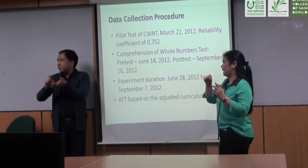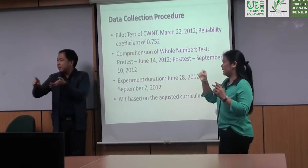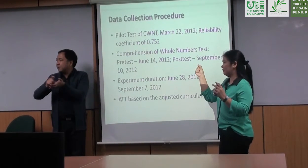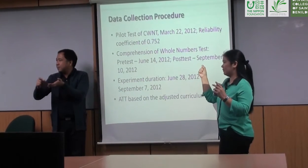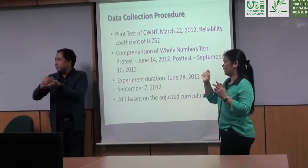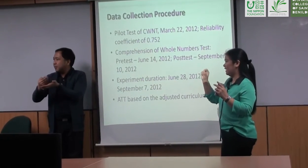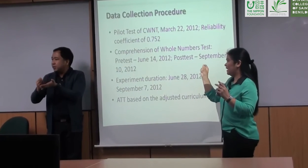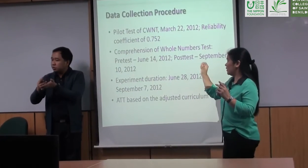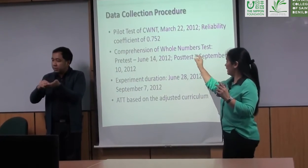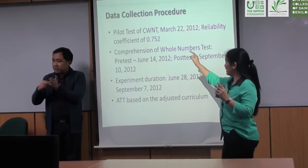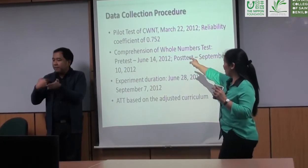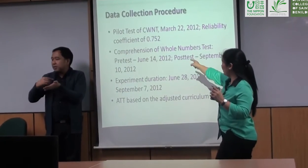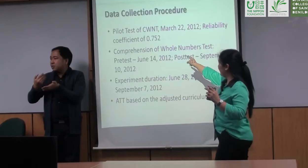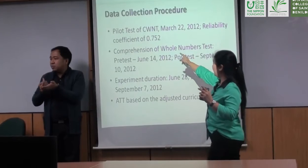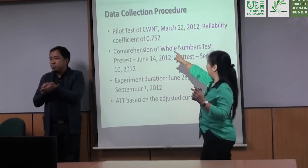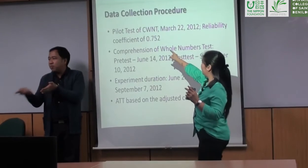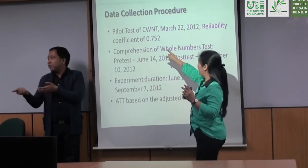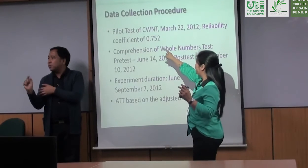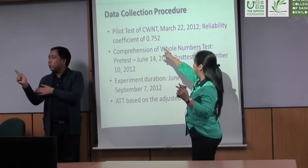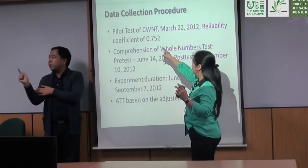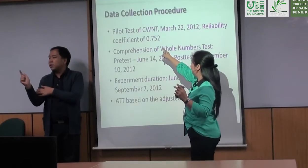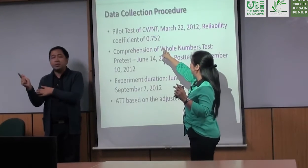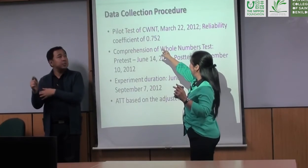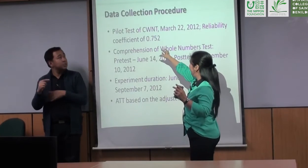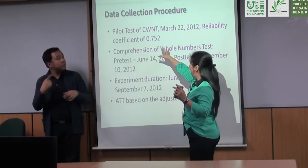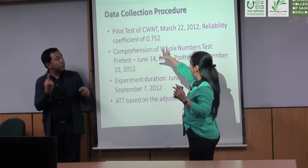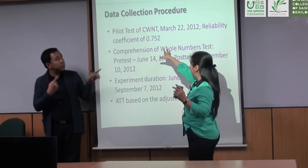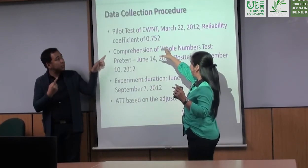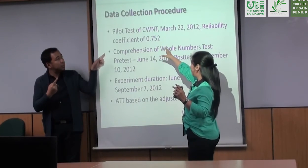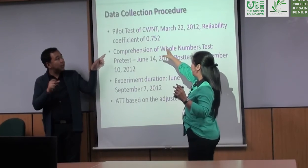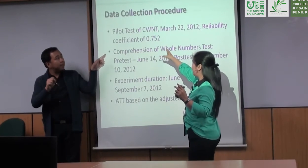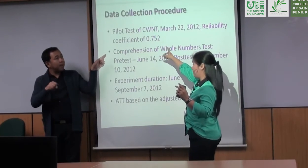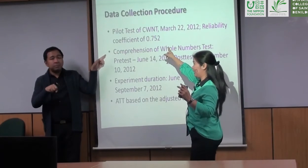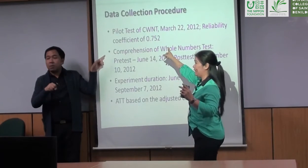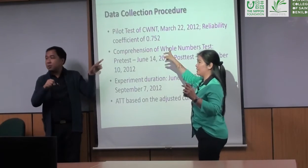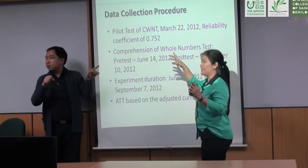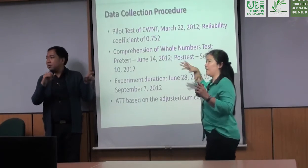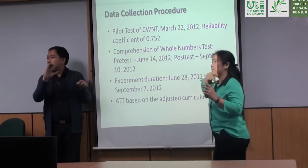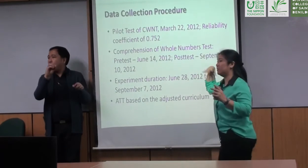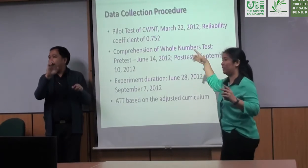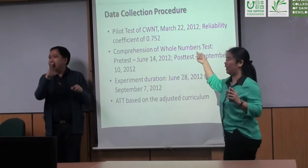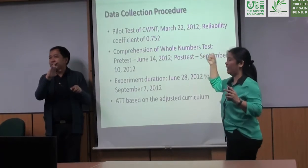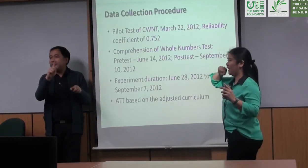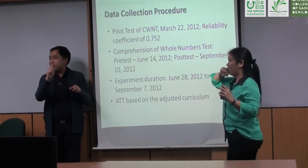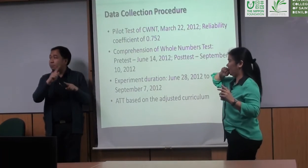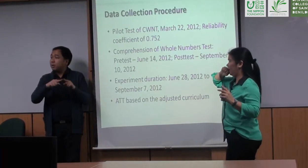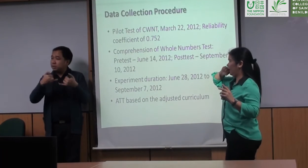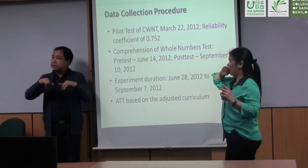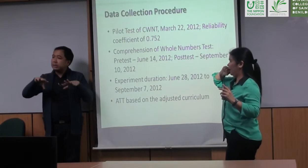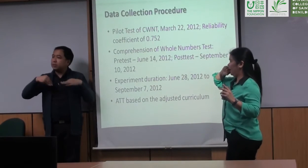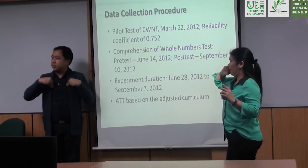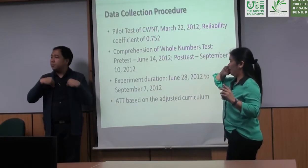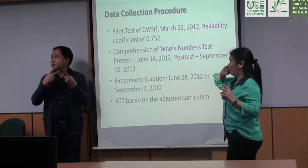be delete. So that is the only possible coefficient that, but it is acceptable.